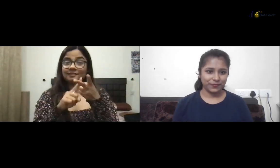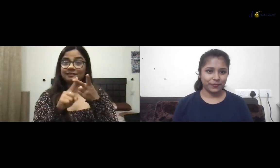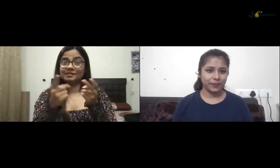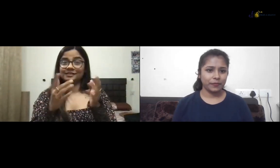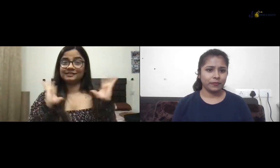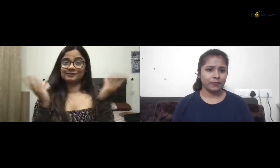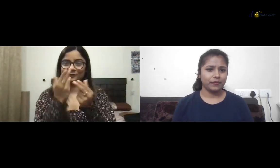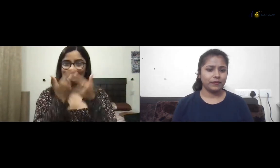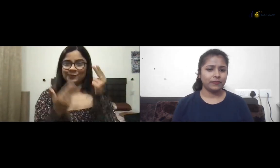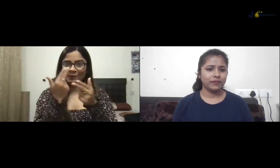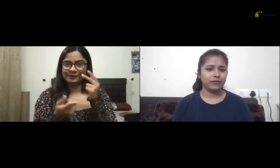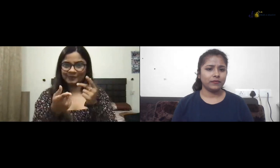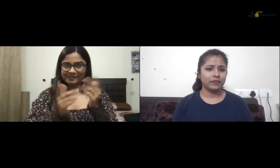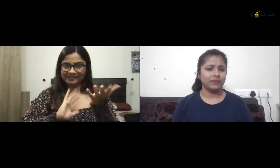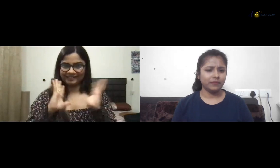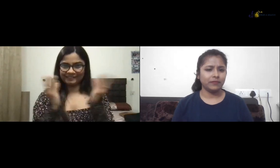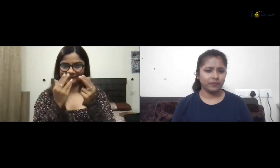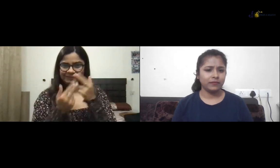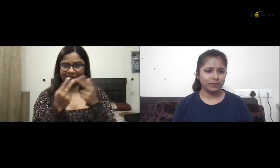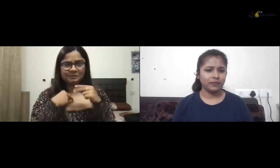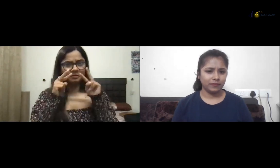deaf community, and they want to.